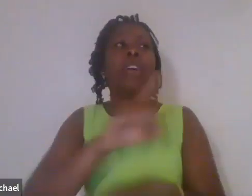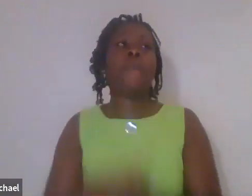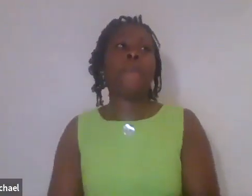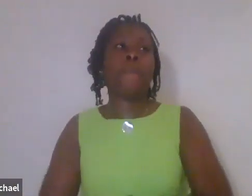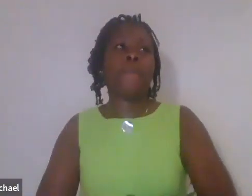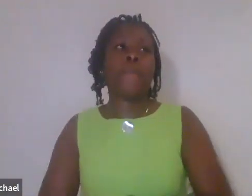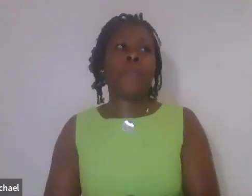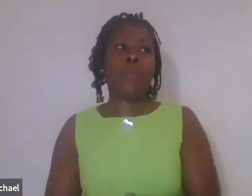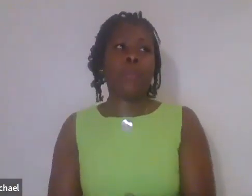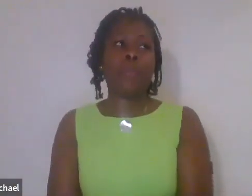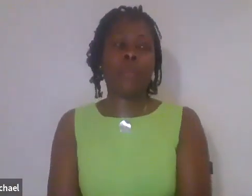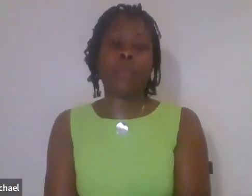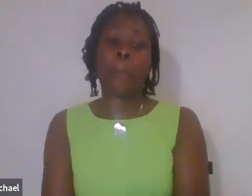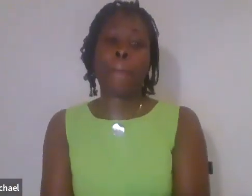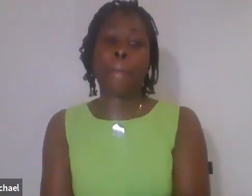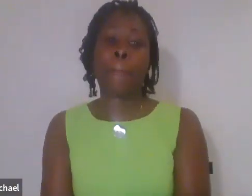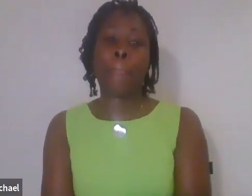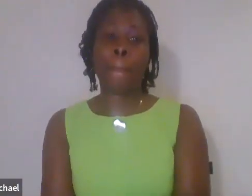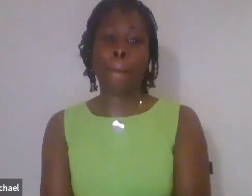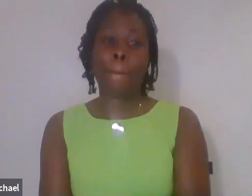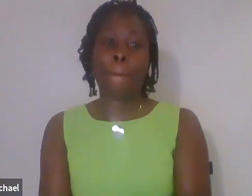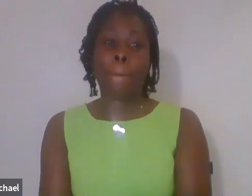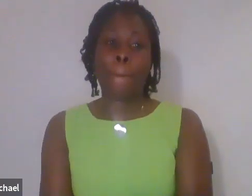do for the day. Thank you.